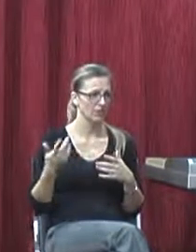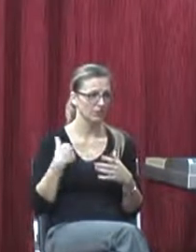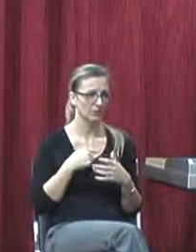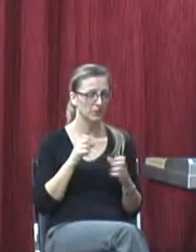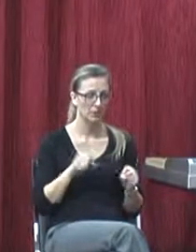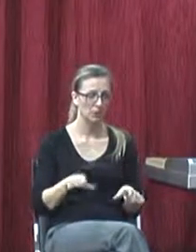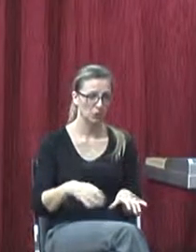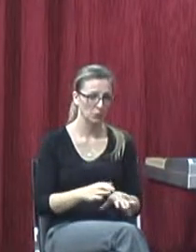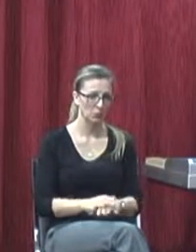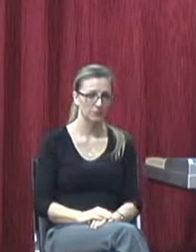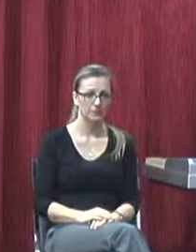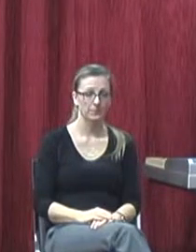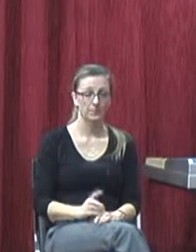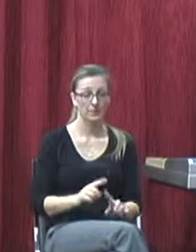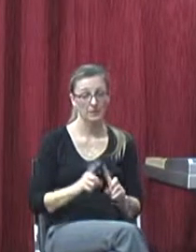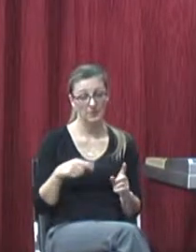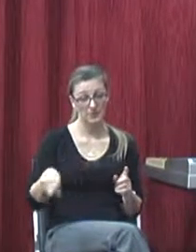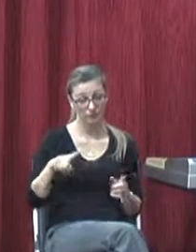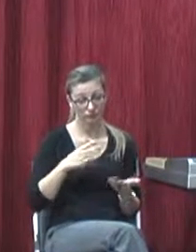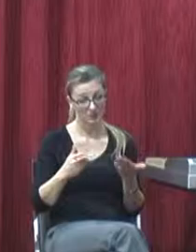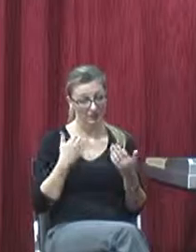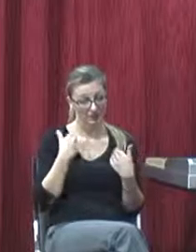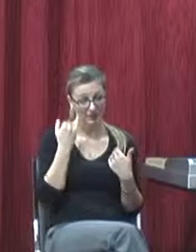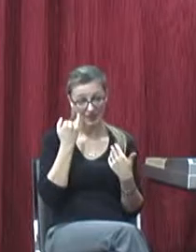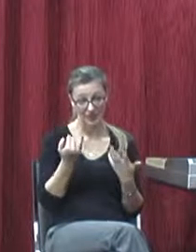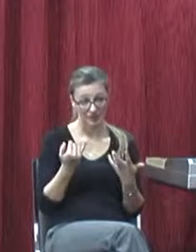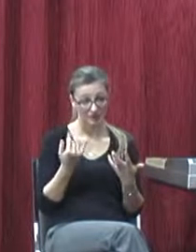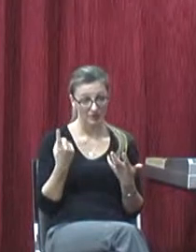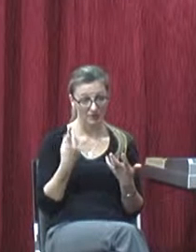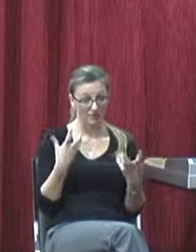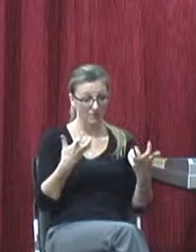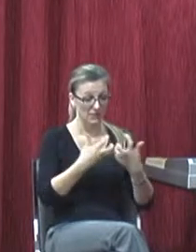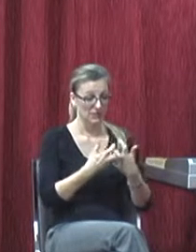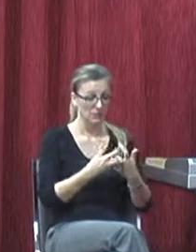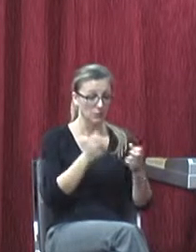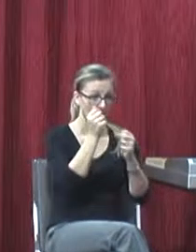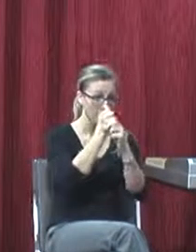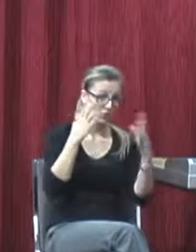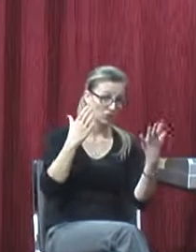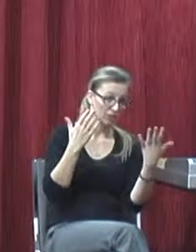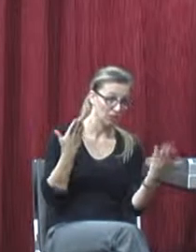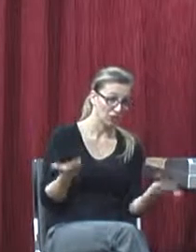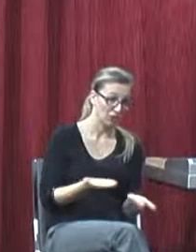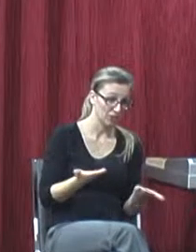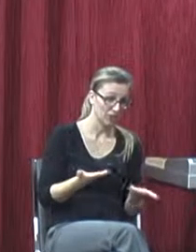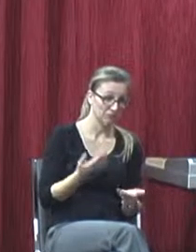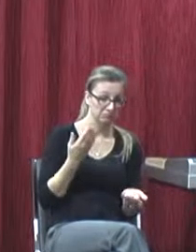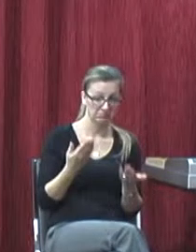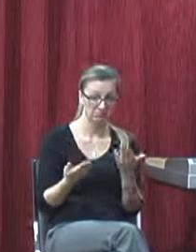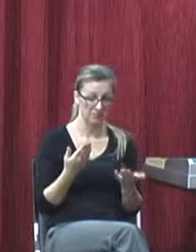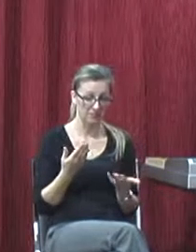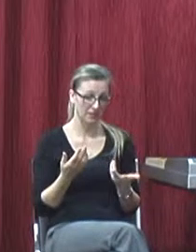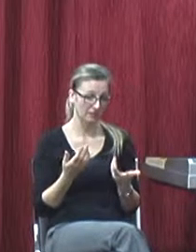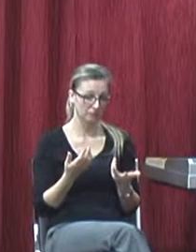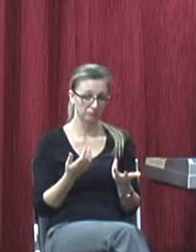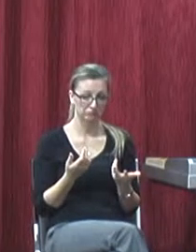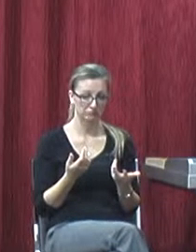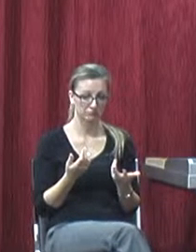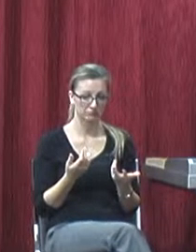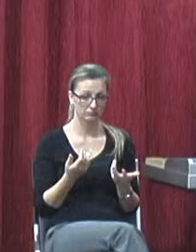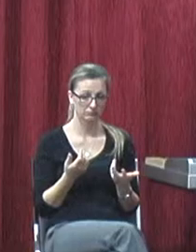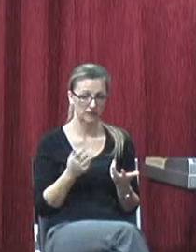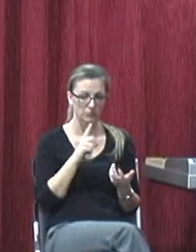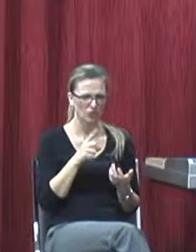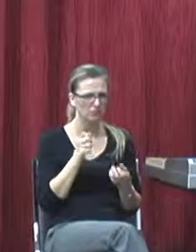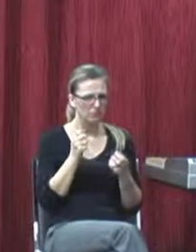But you may have an idea of something that fits in with the vision here. That may be how the Lord brings it. I'm sure there's